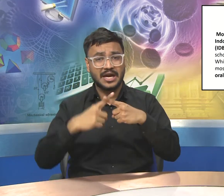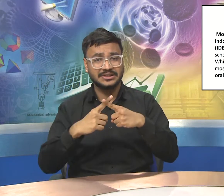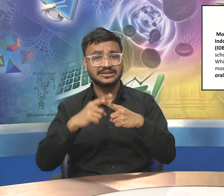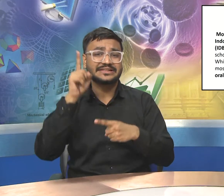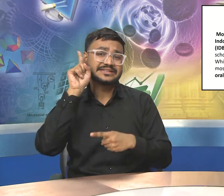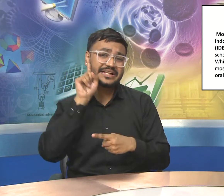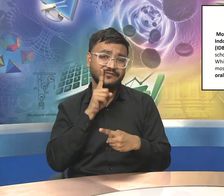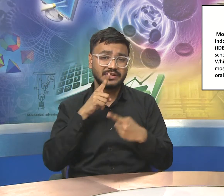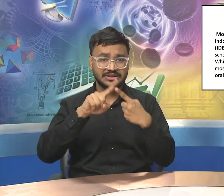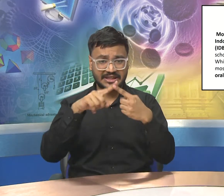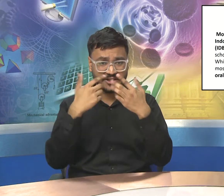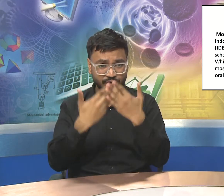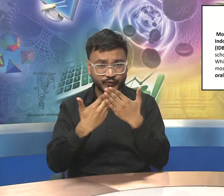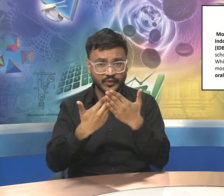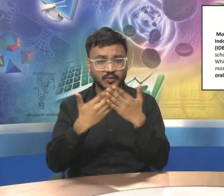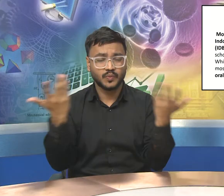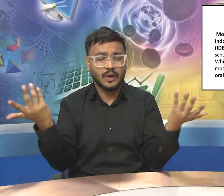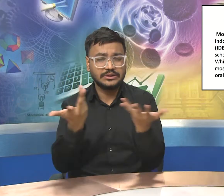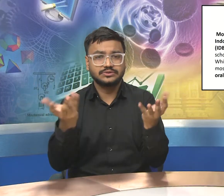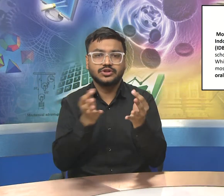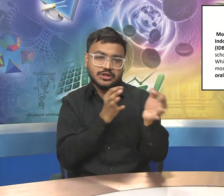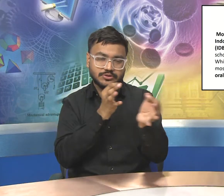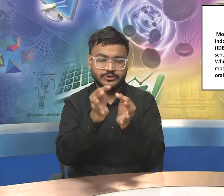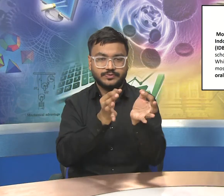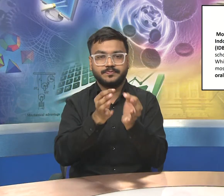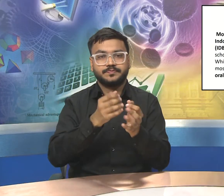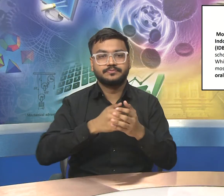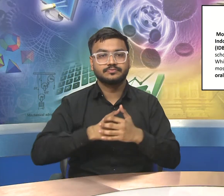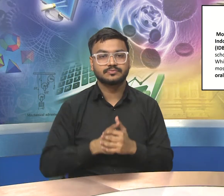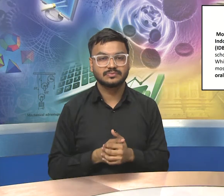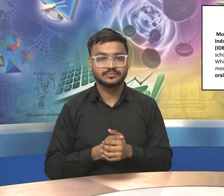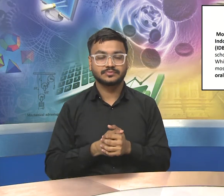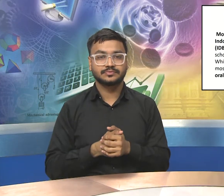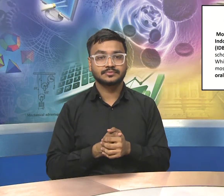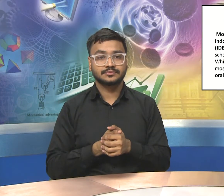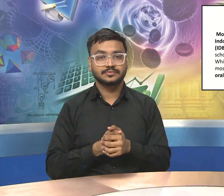Now we will look at the ISL and deaf education.